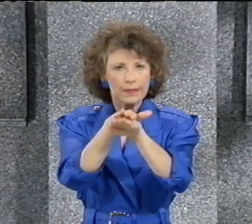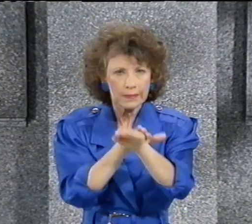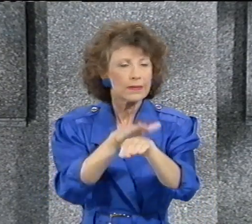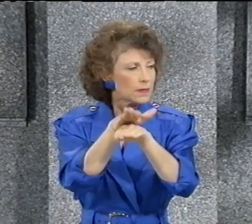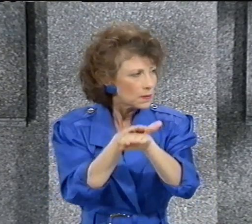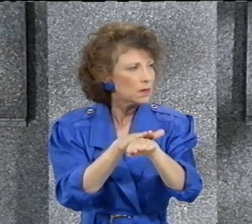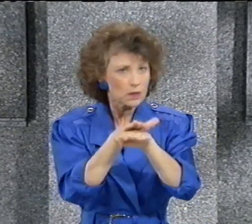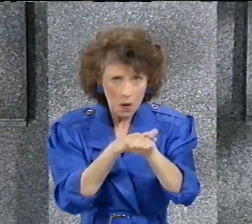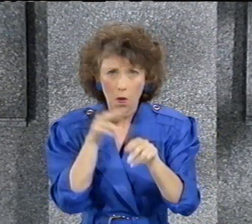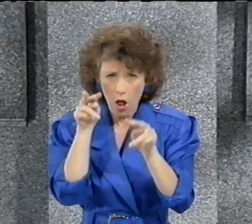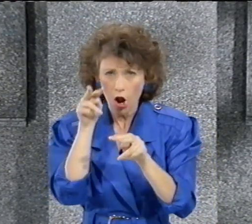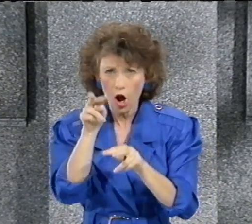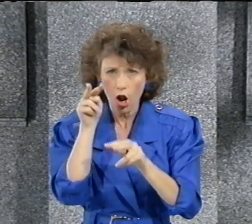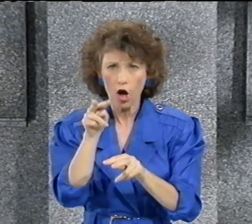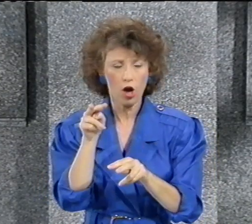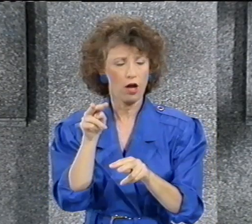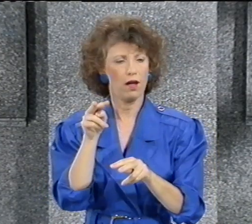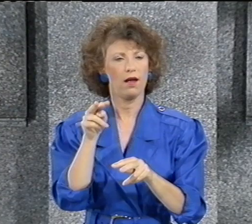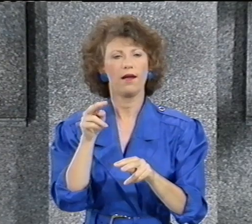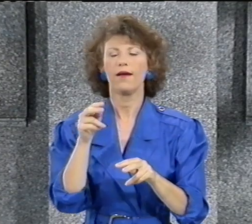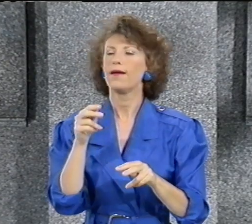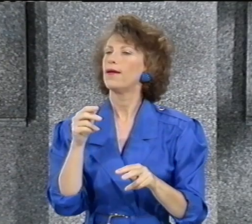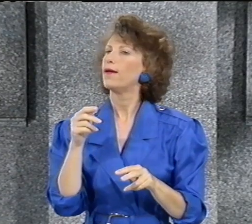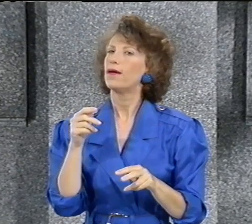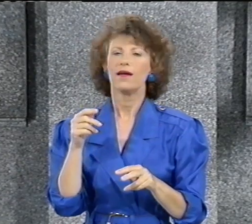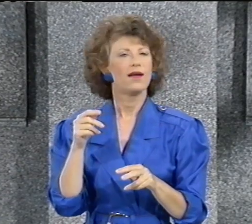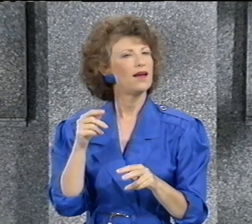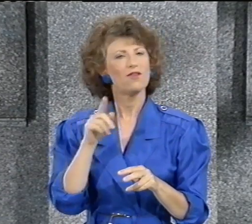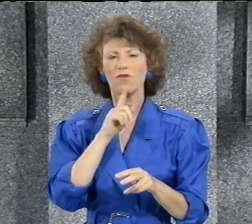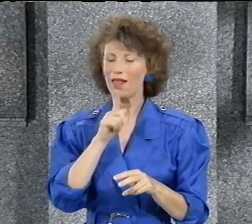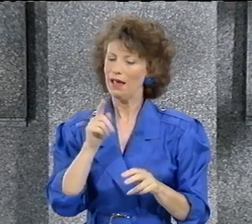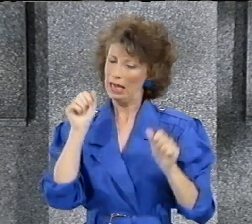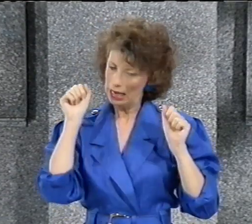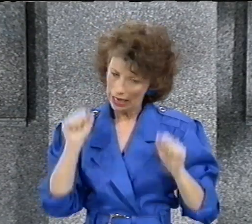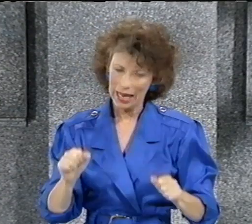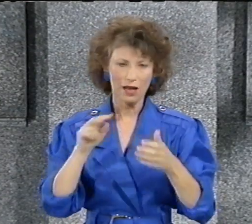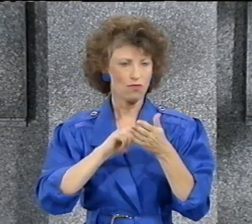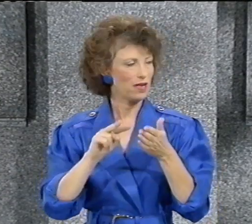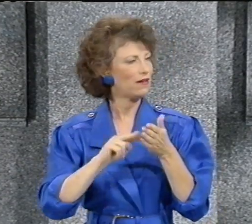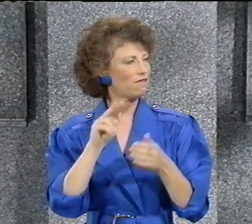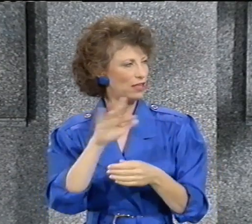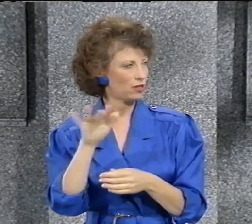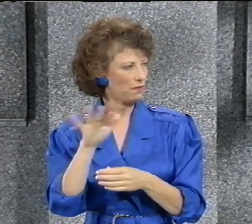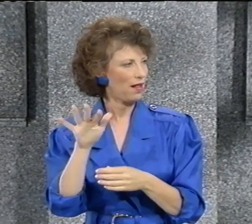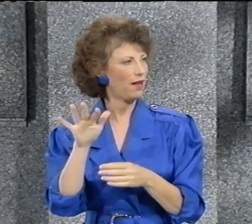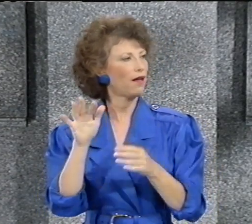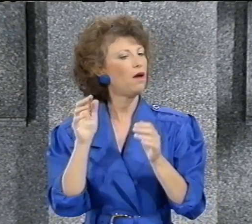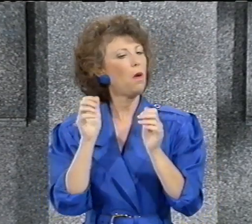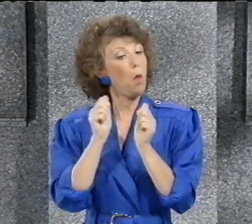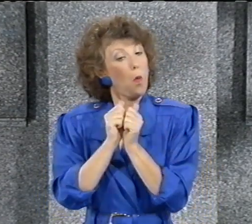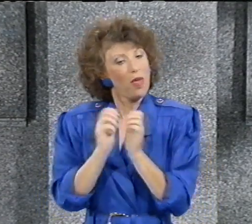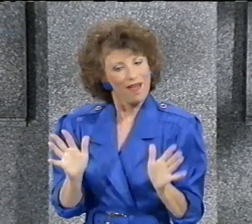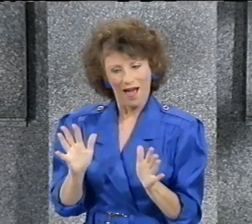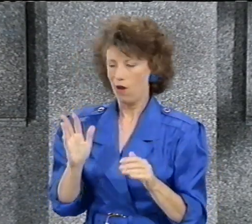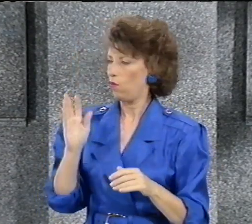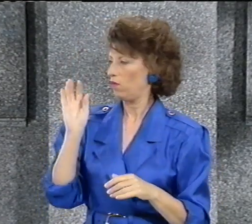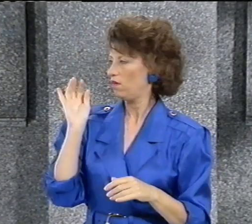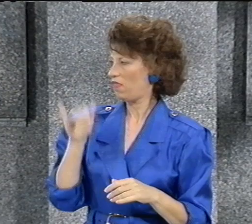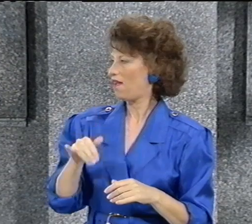to slow down, and then they stare at the hand. Actually, you can read fingerspelling without seeing